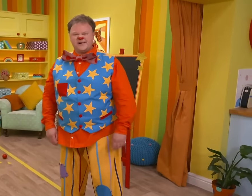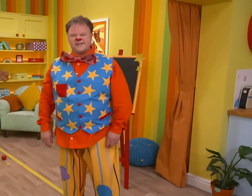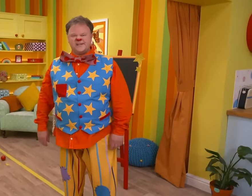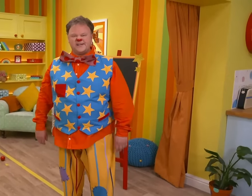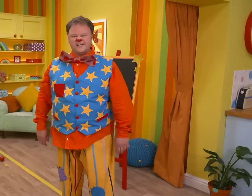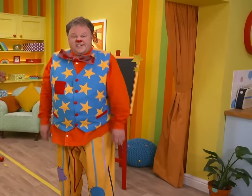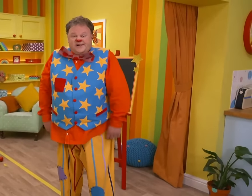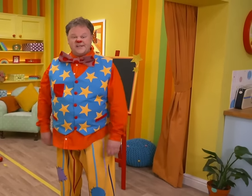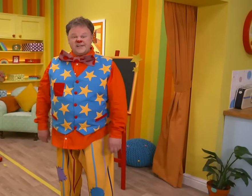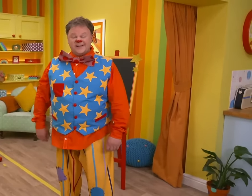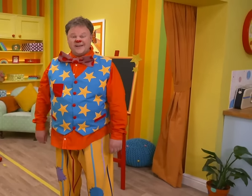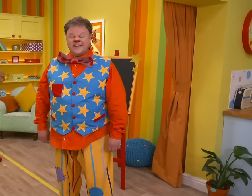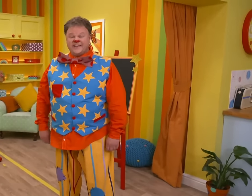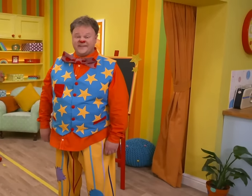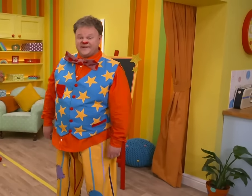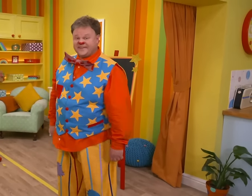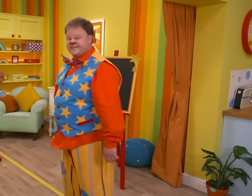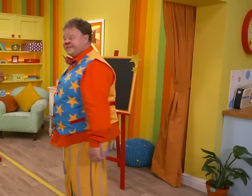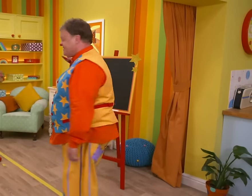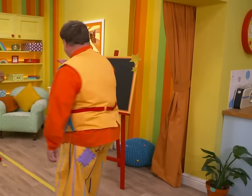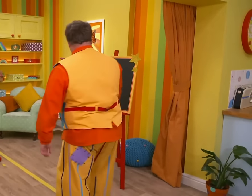Oh, nearly, Mr. Tumble. Why don't you keep